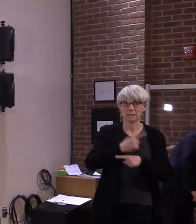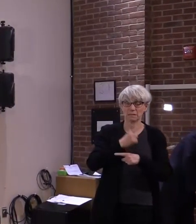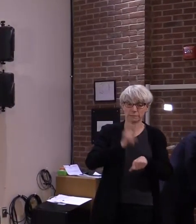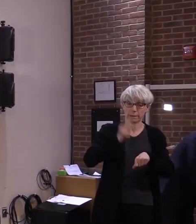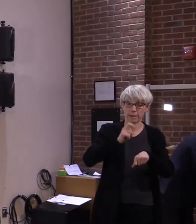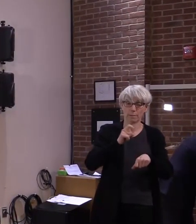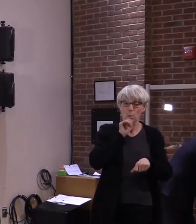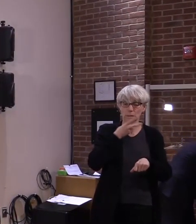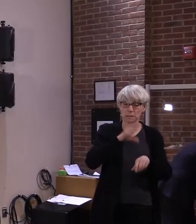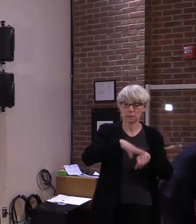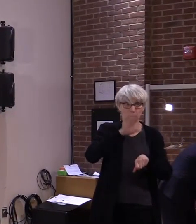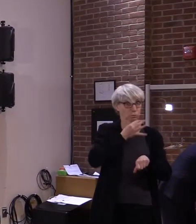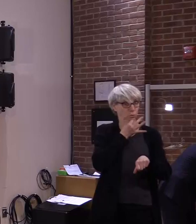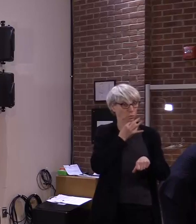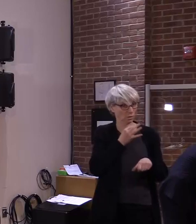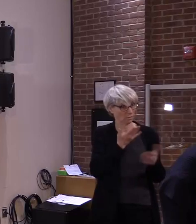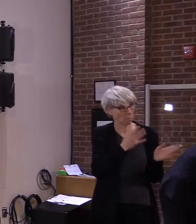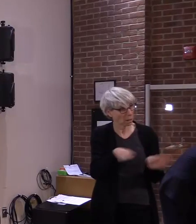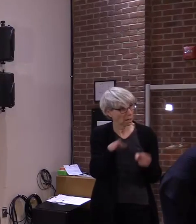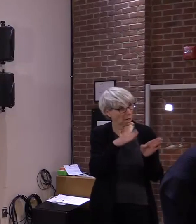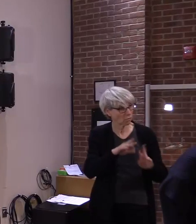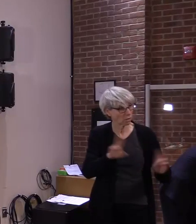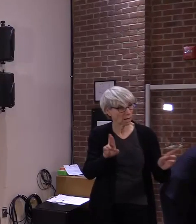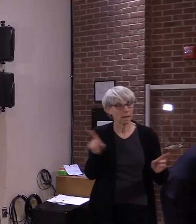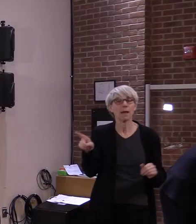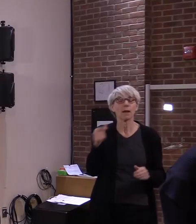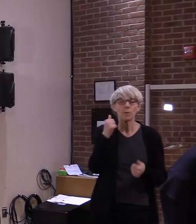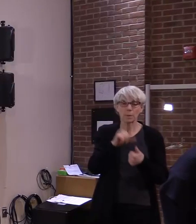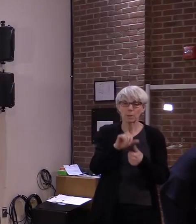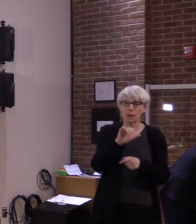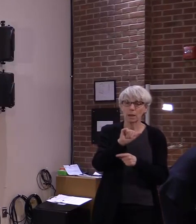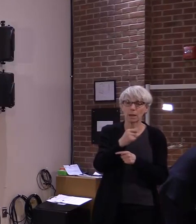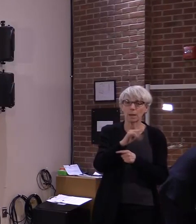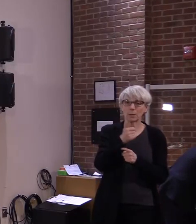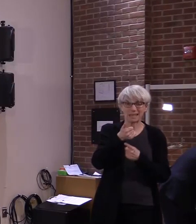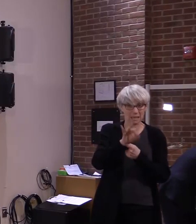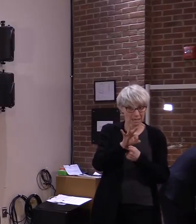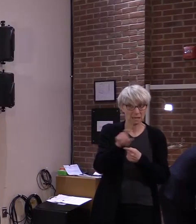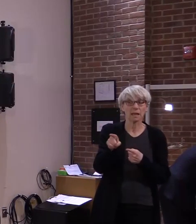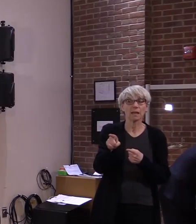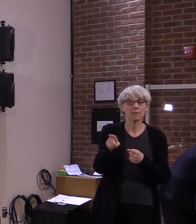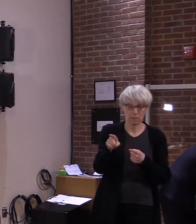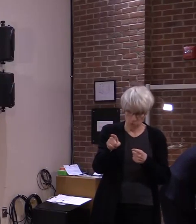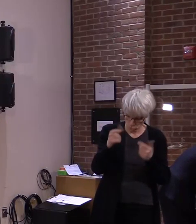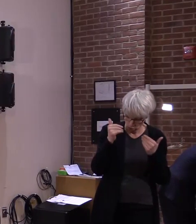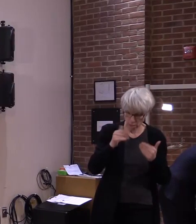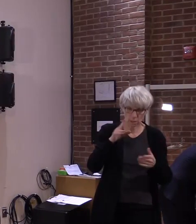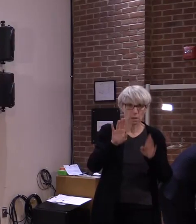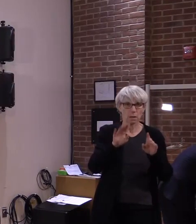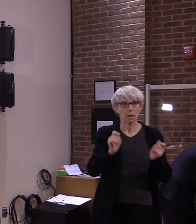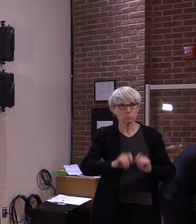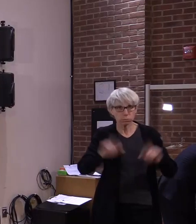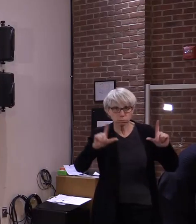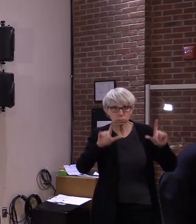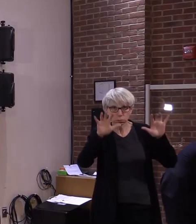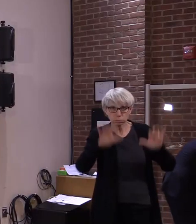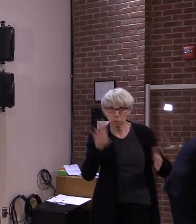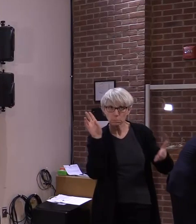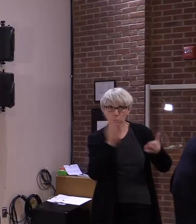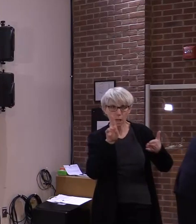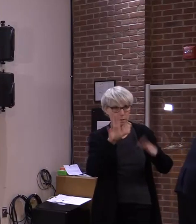I want to remind you that the April 19th date is the date you're eligible and you can make your appointment on the website. So